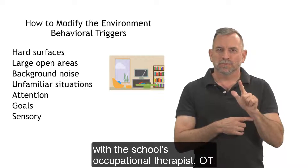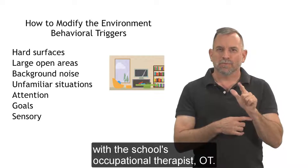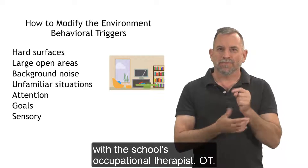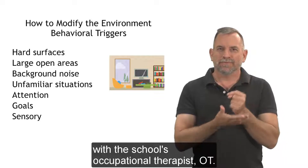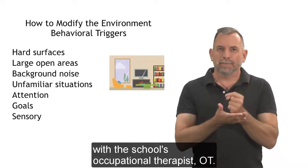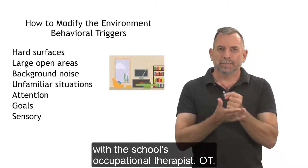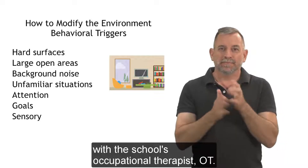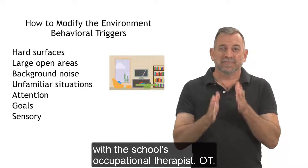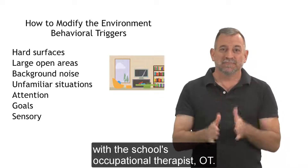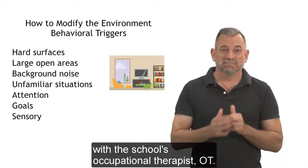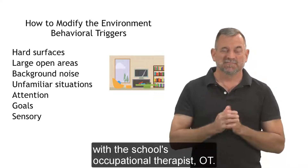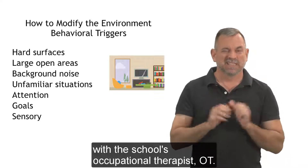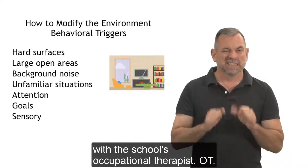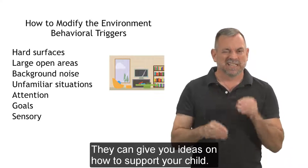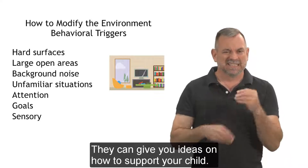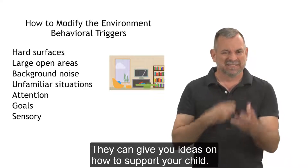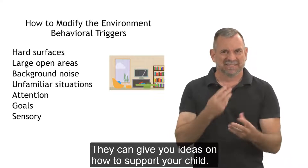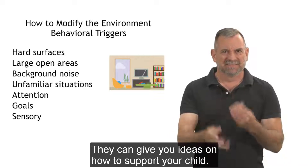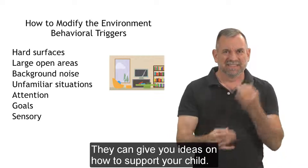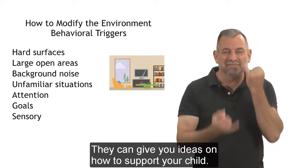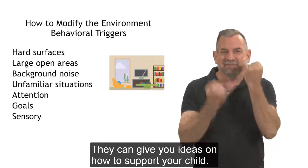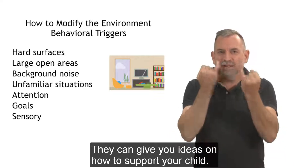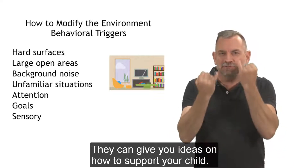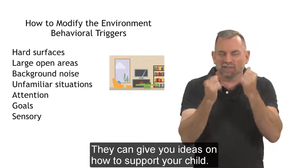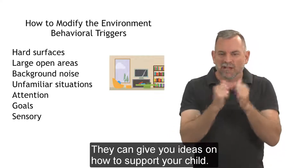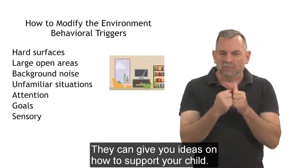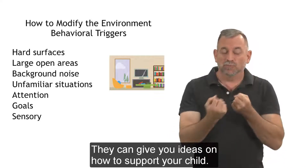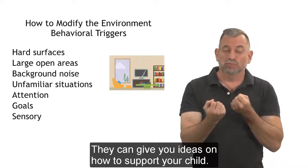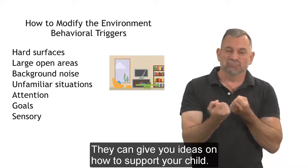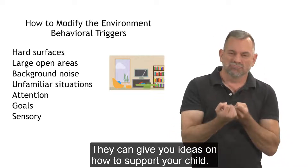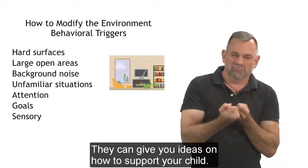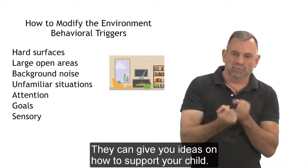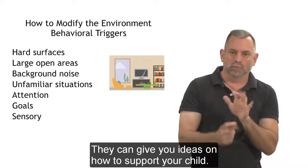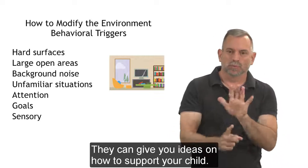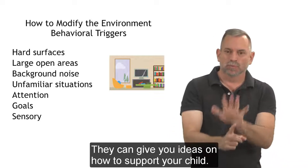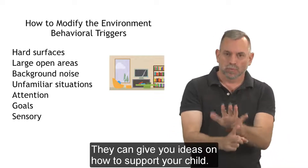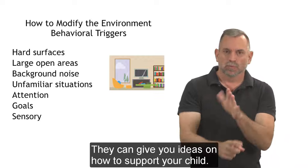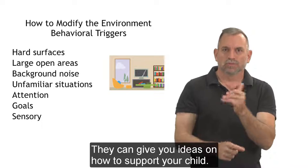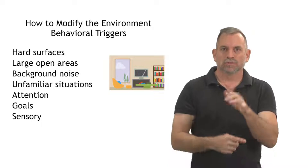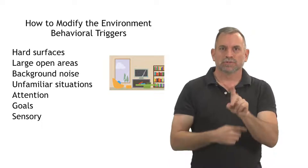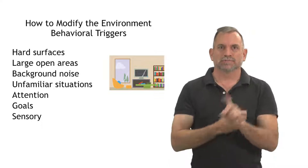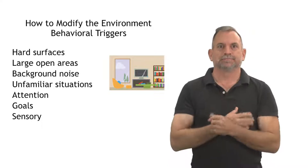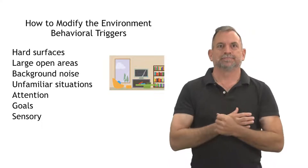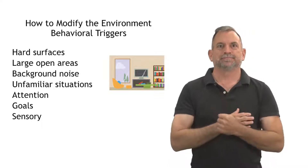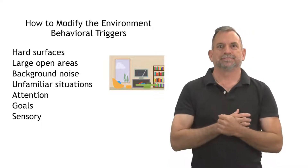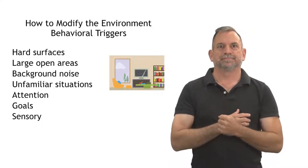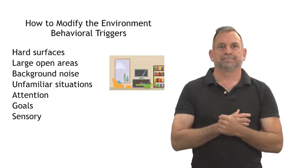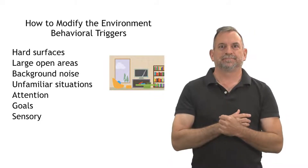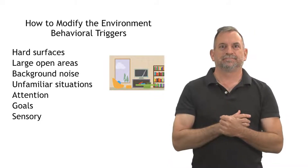therapist, OT. They can give you ideas on how to support your child.